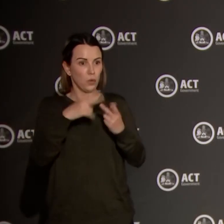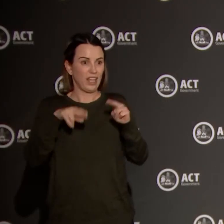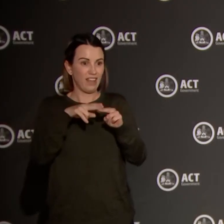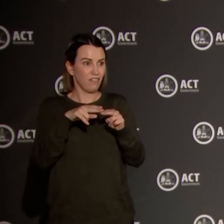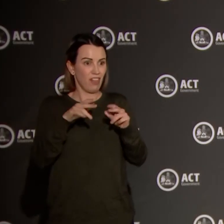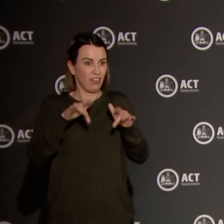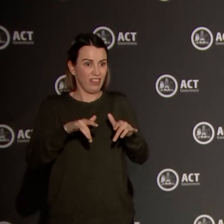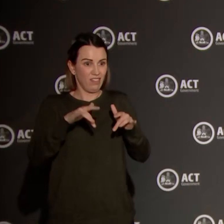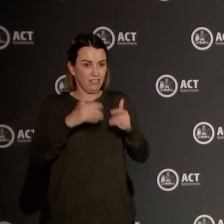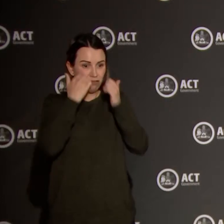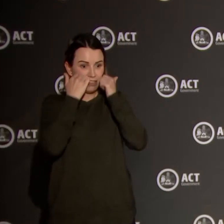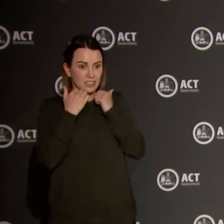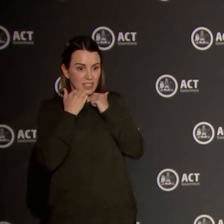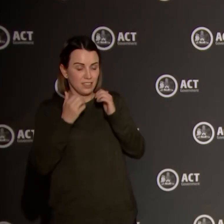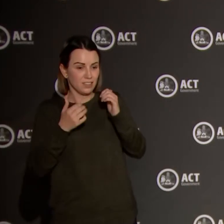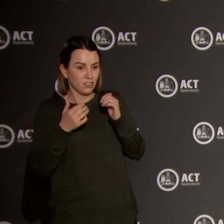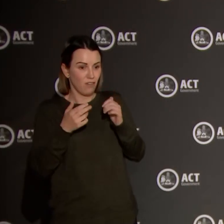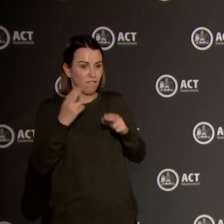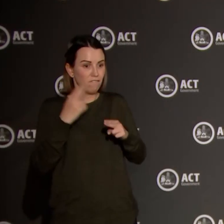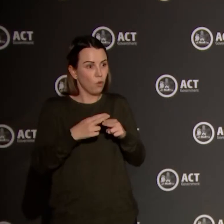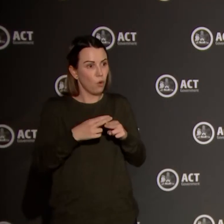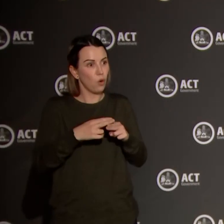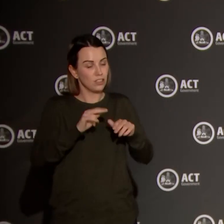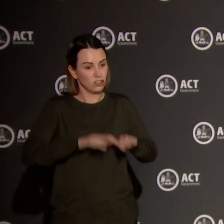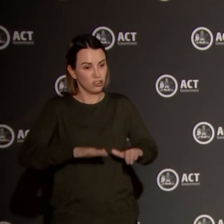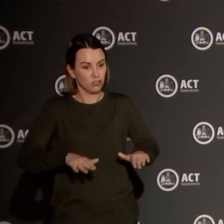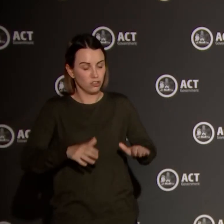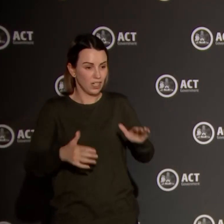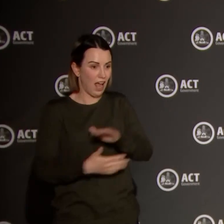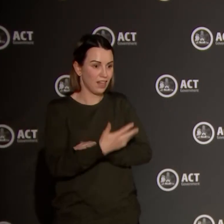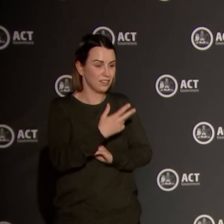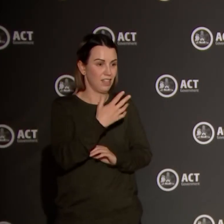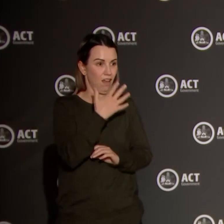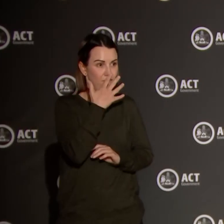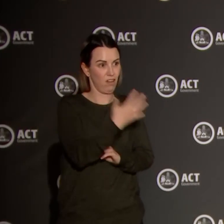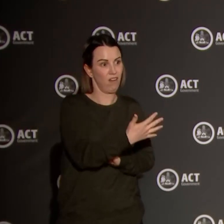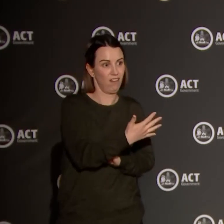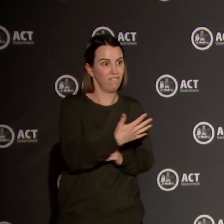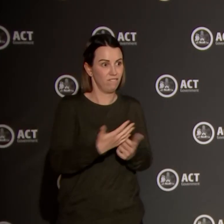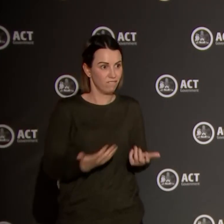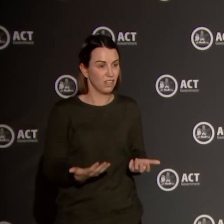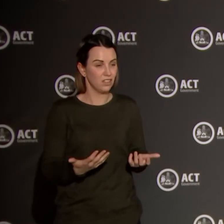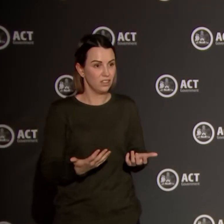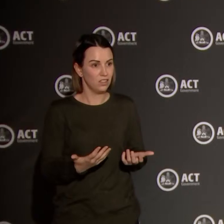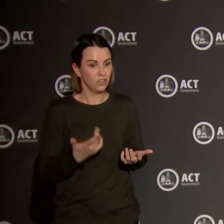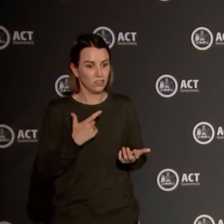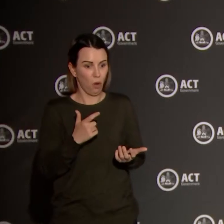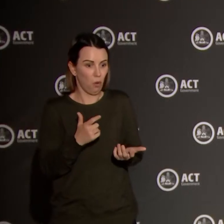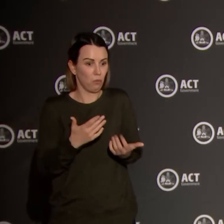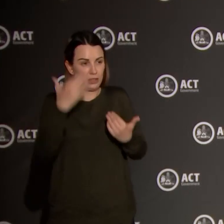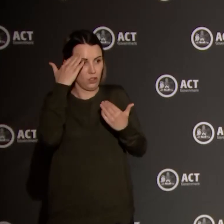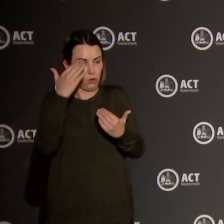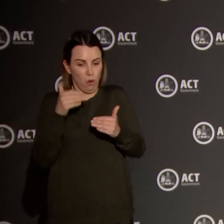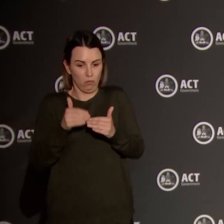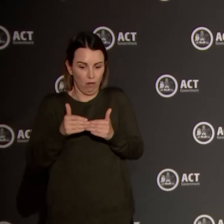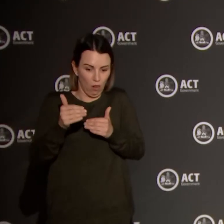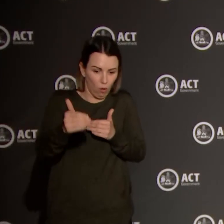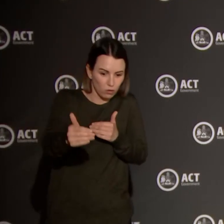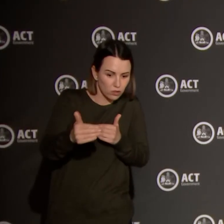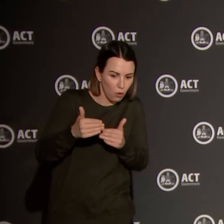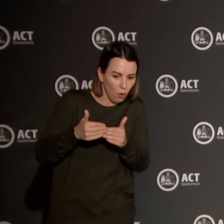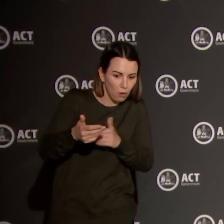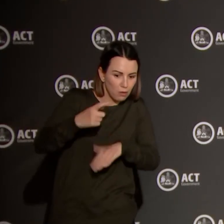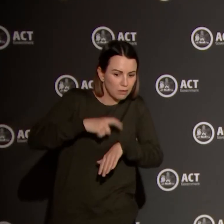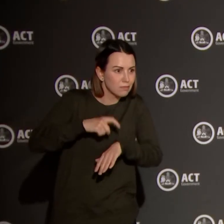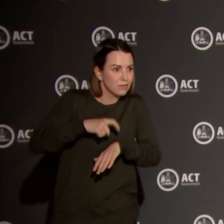proposal at this point in time for a vaccine to be available in the short term, or even sort of short to medium term for children